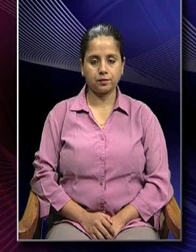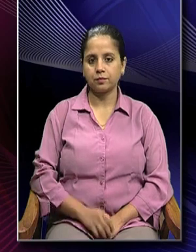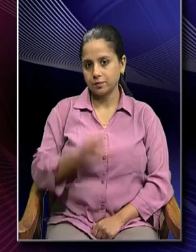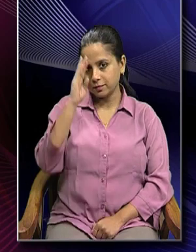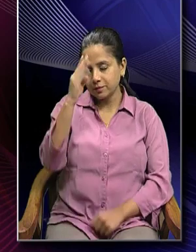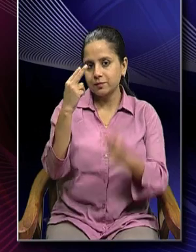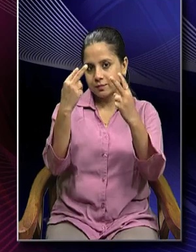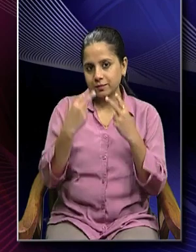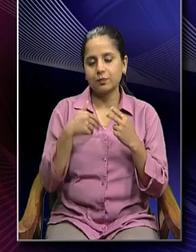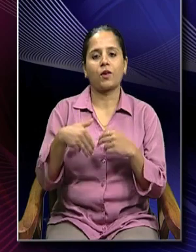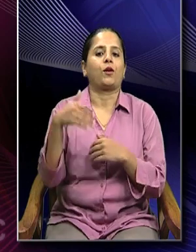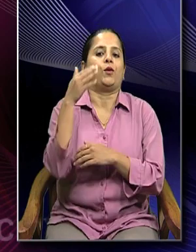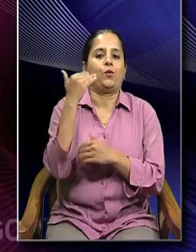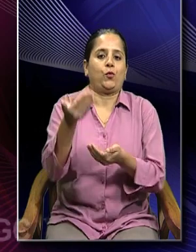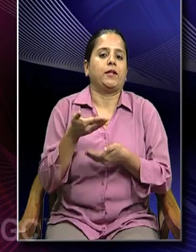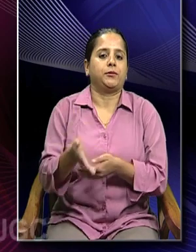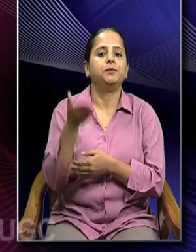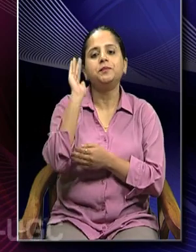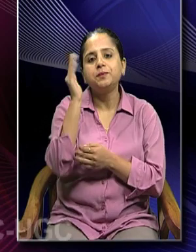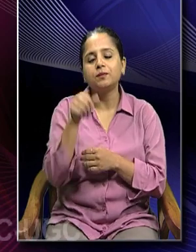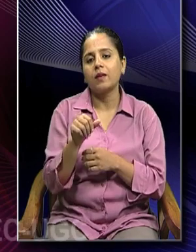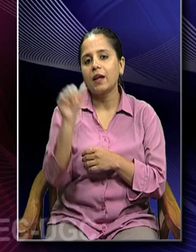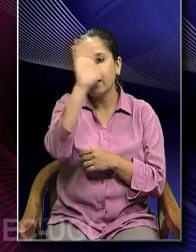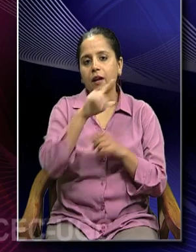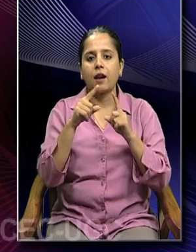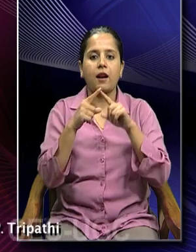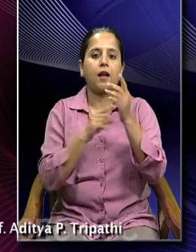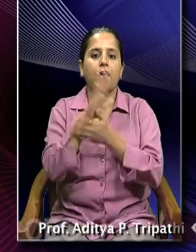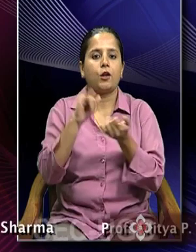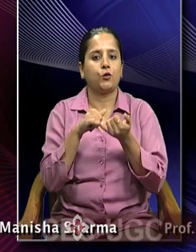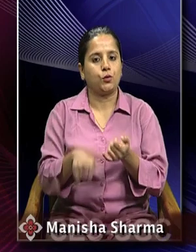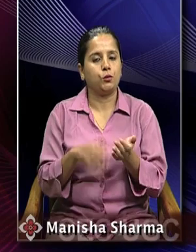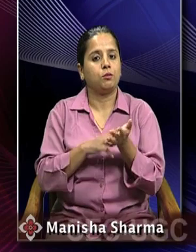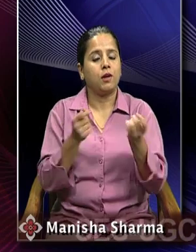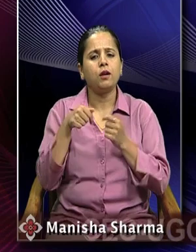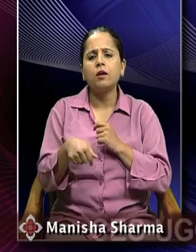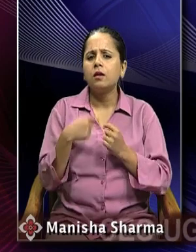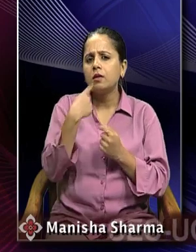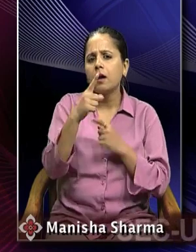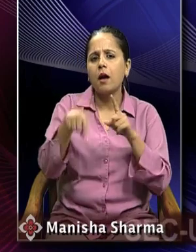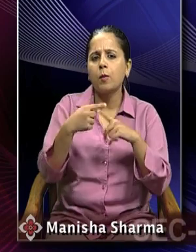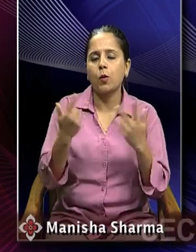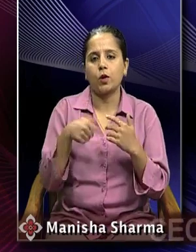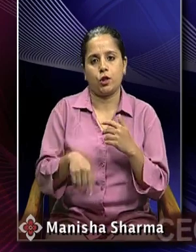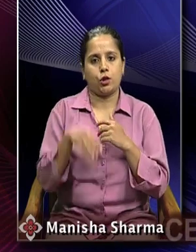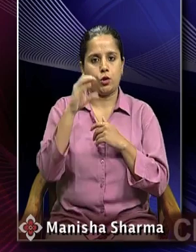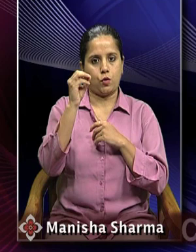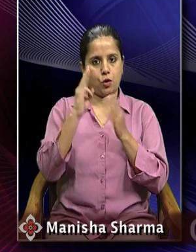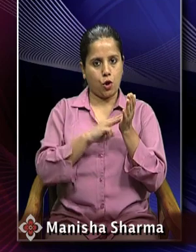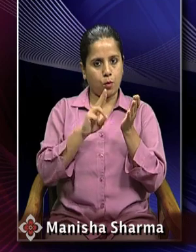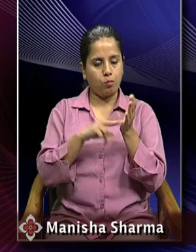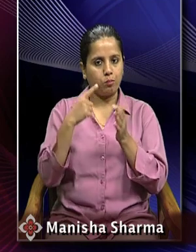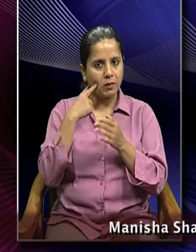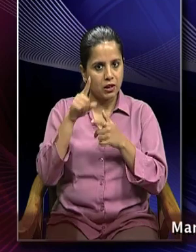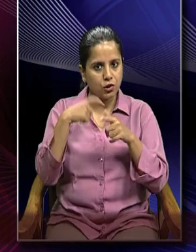Hello viewers, welcome to our lecture series on Indian ethos in management, and in today's lecture I am going to tell you about the omnijective theory, which